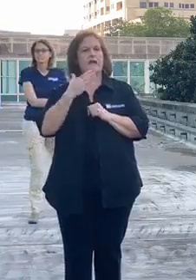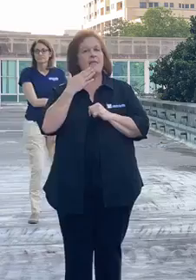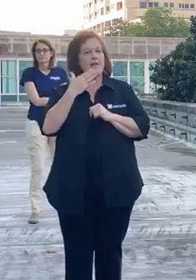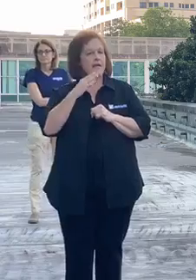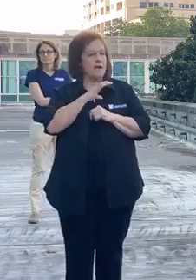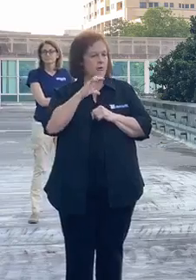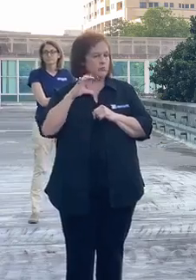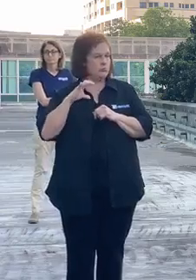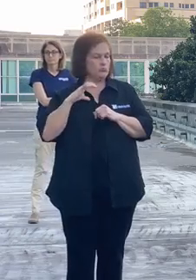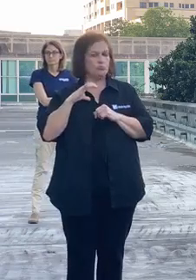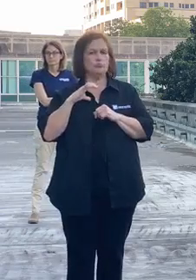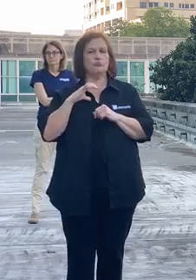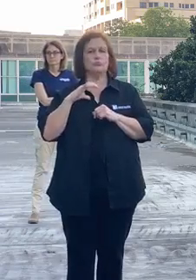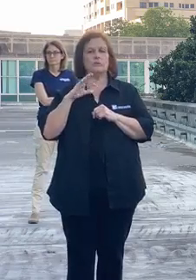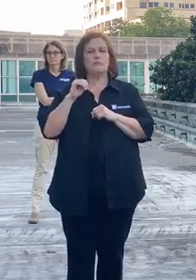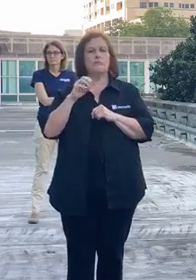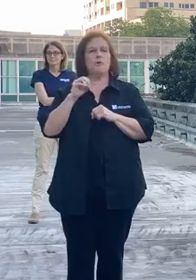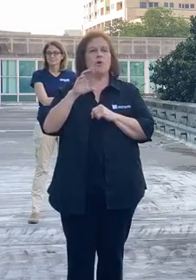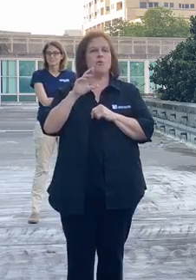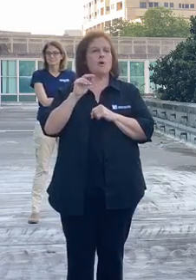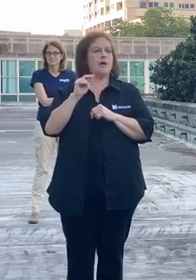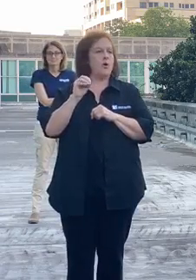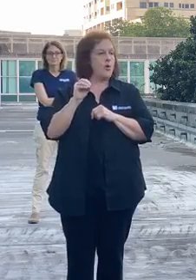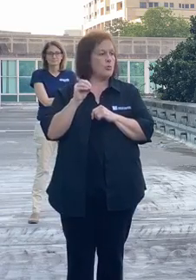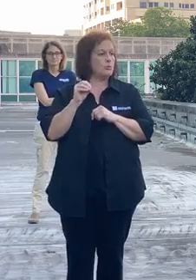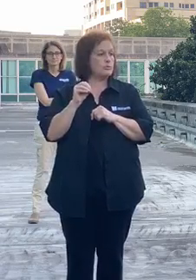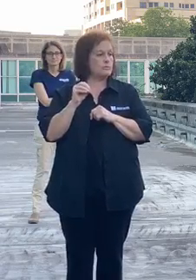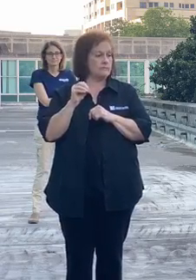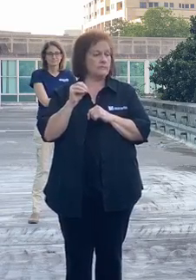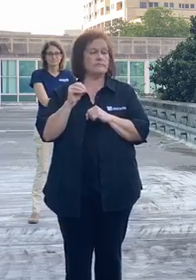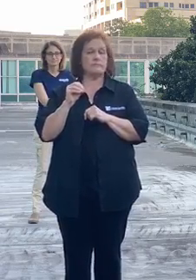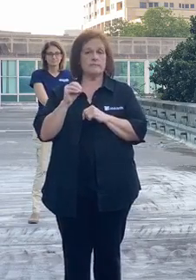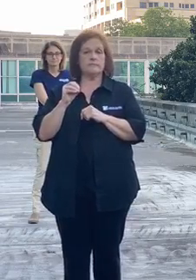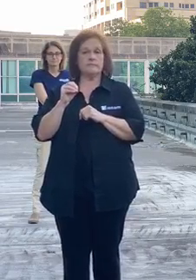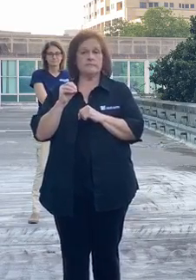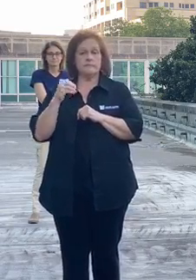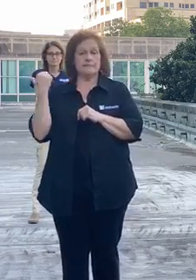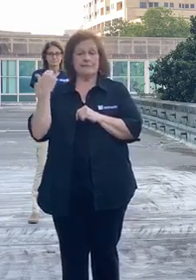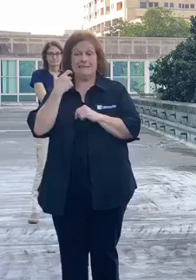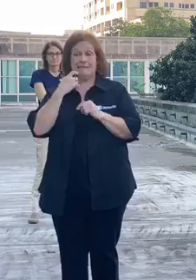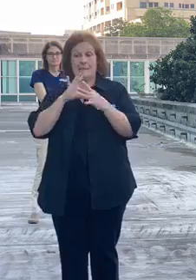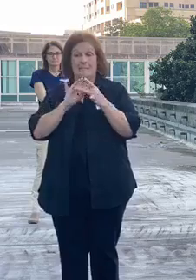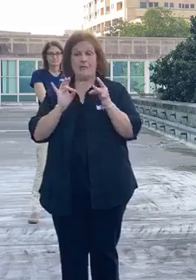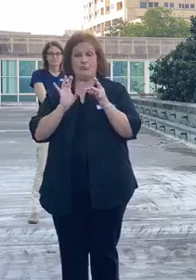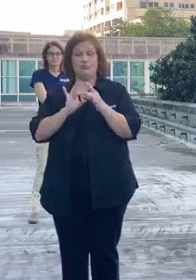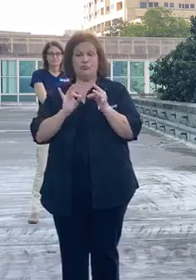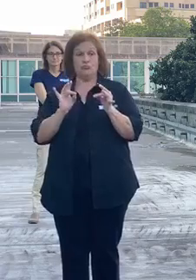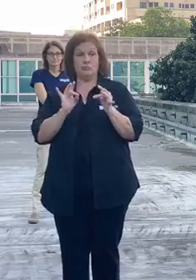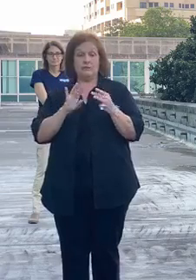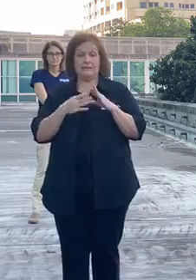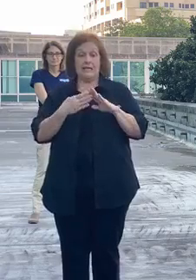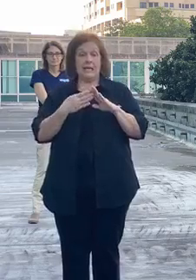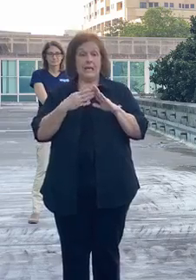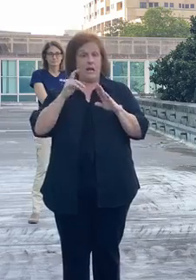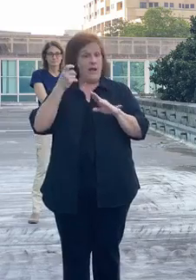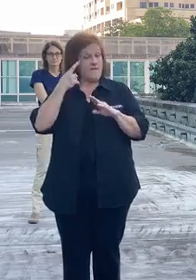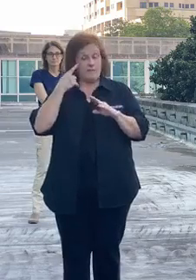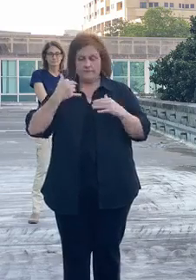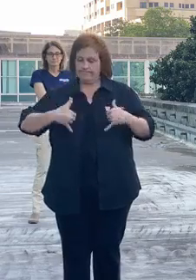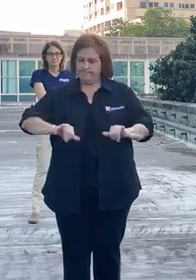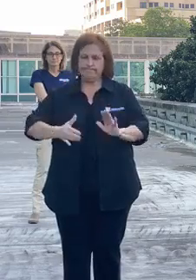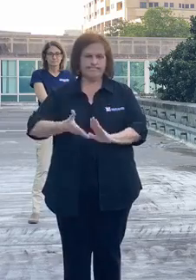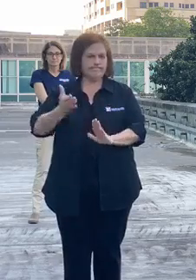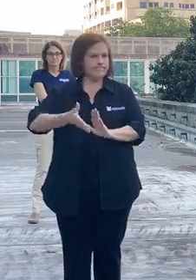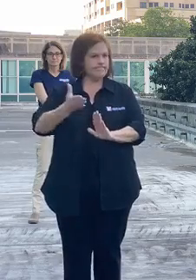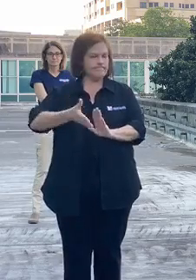Thank you, Councilwoman Moreno. One thing about it, as she mentioned, city government is still